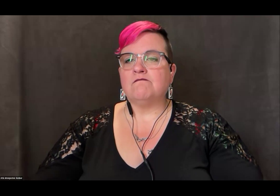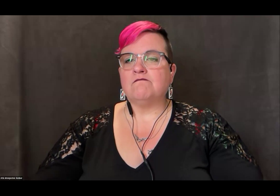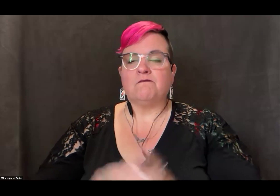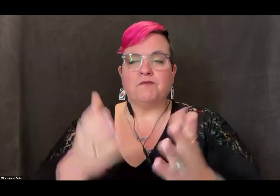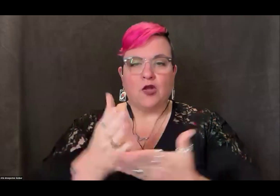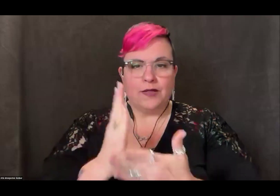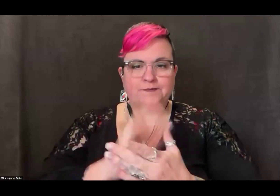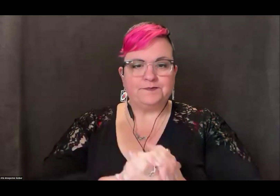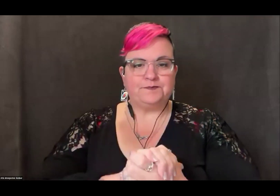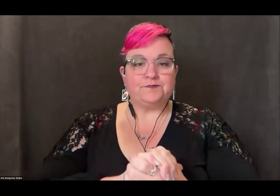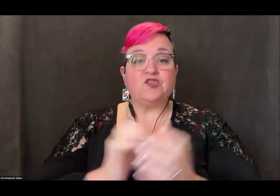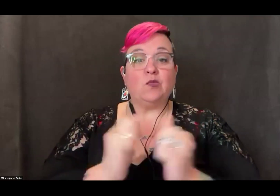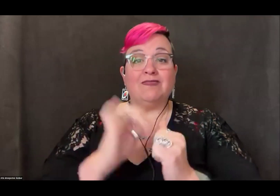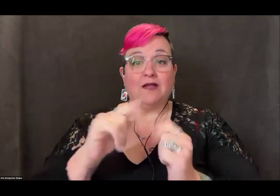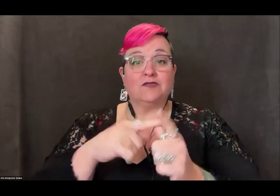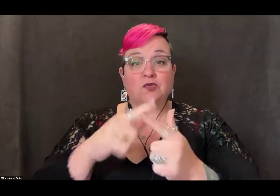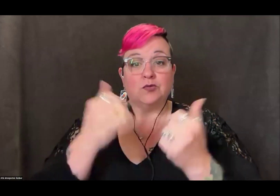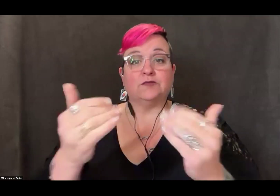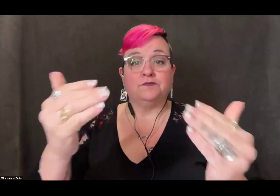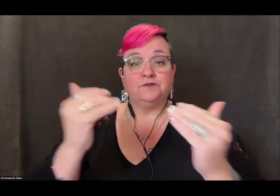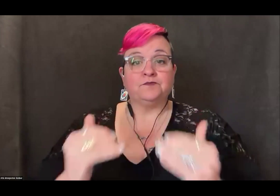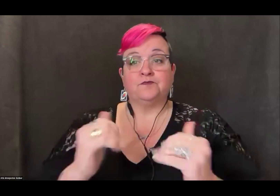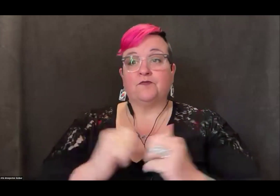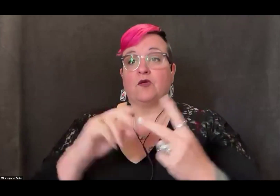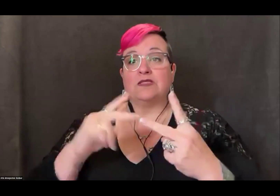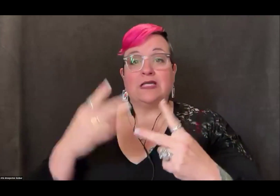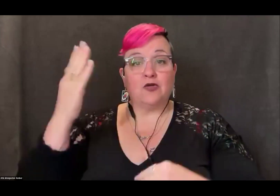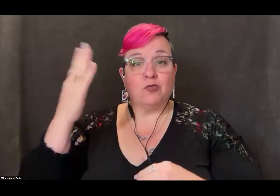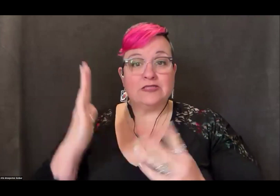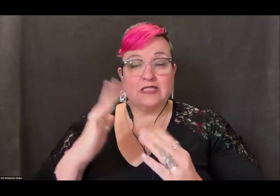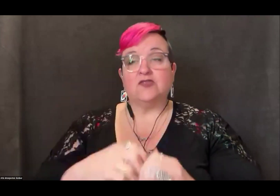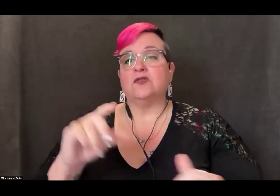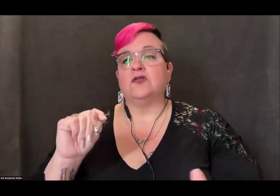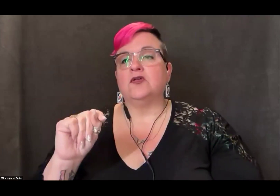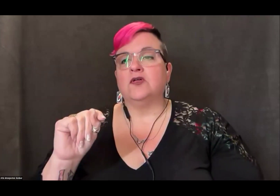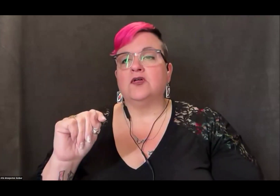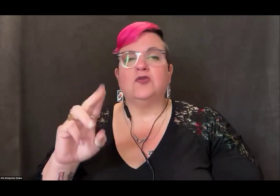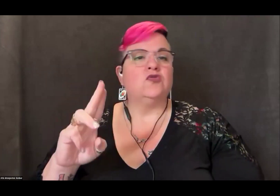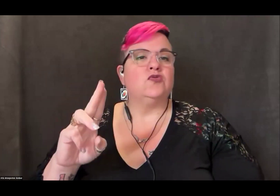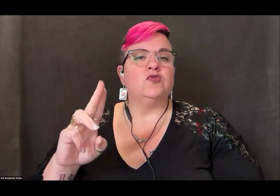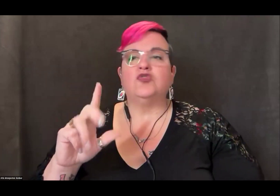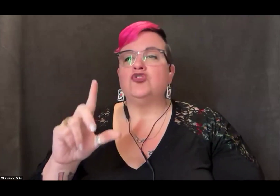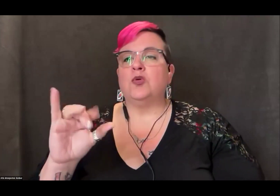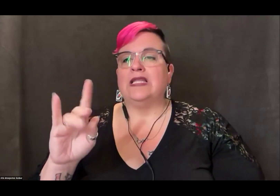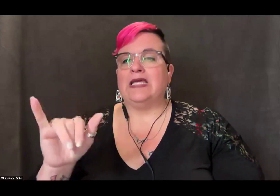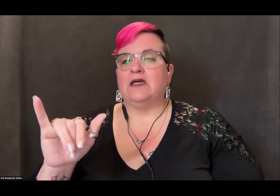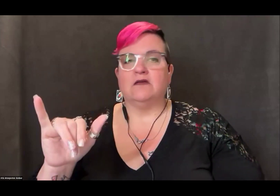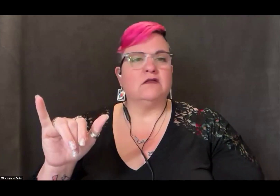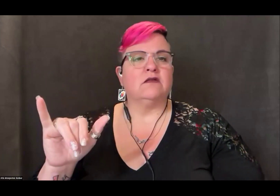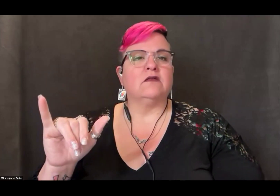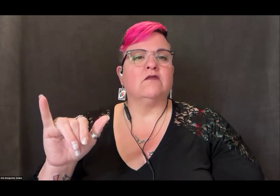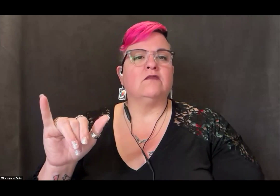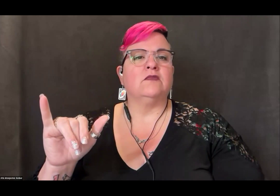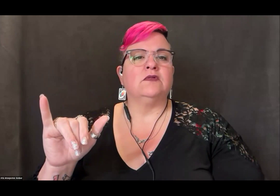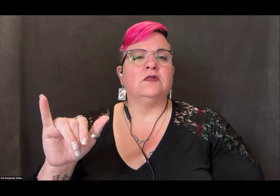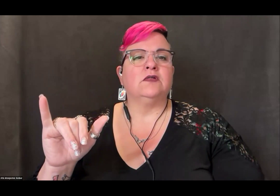All right. So with that, we're going to move on to our second presenter, Tuli. Tuli, would you like to